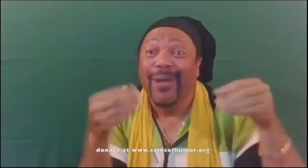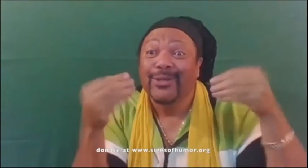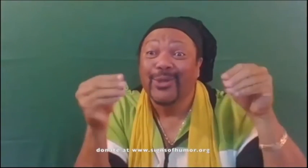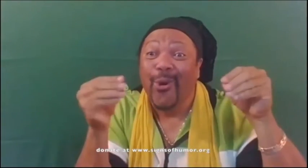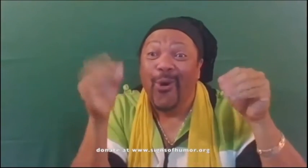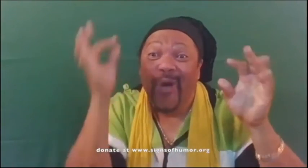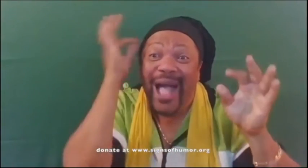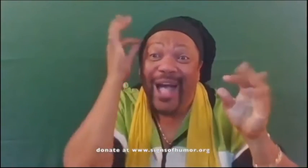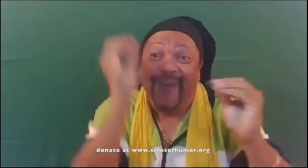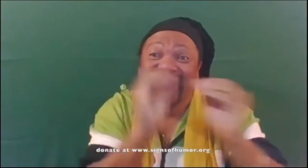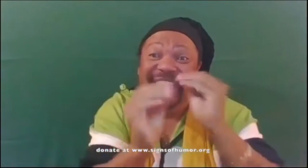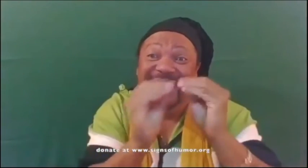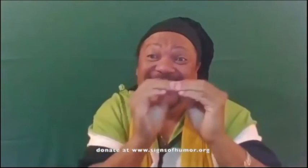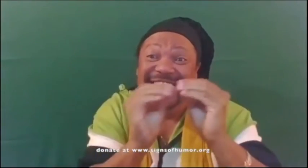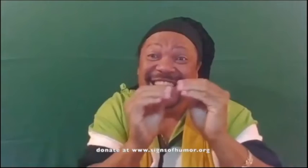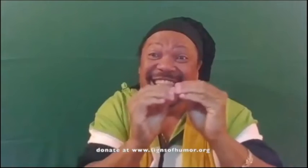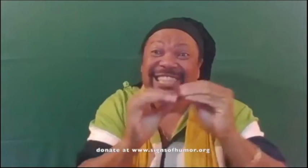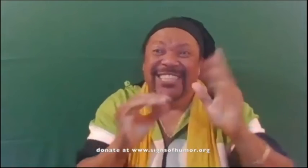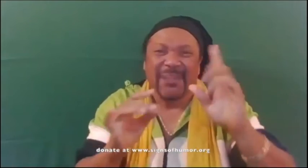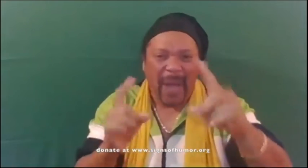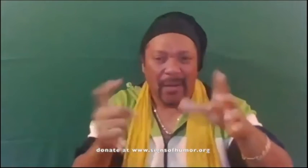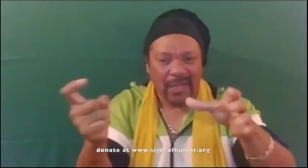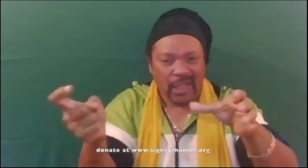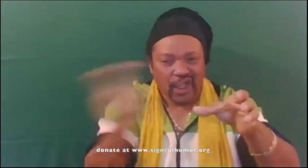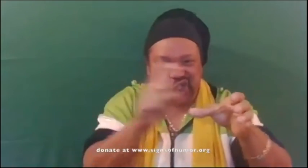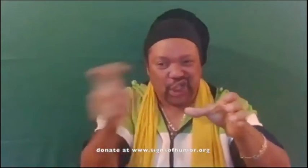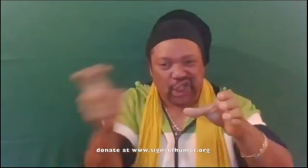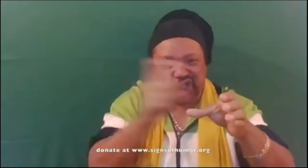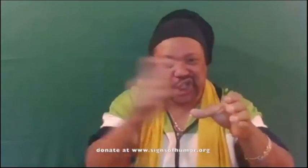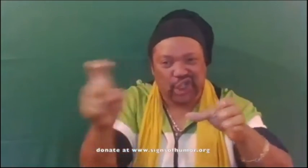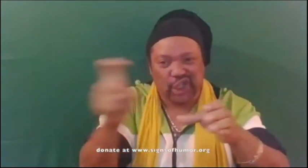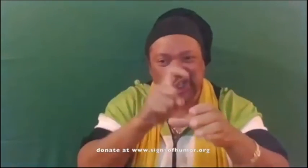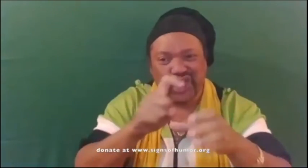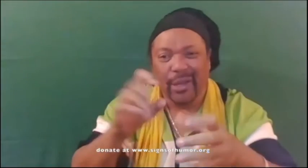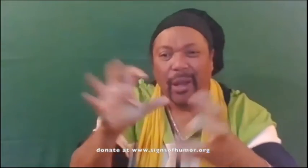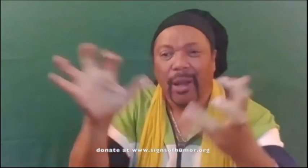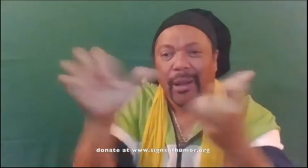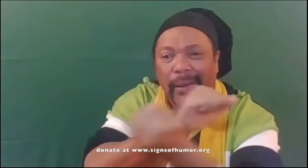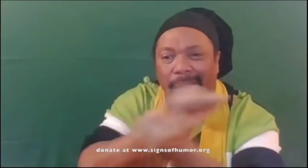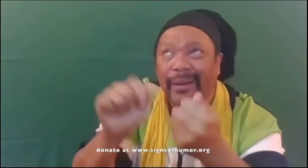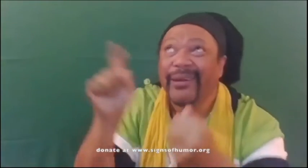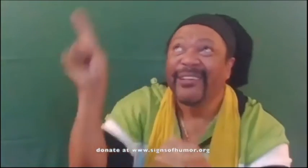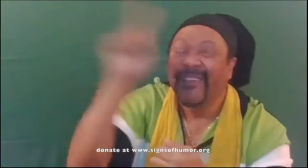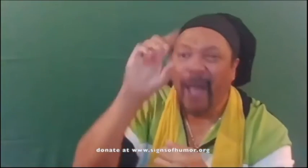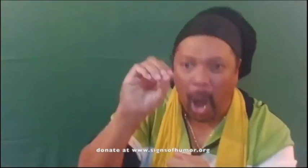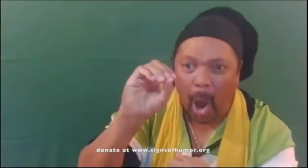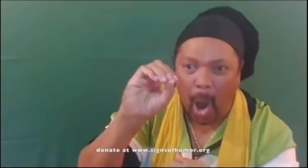White person call themselves going to the hair store to get it fixed. They got to spray all kind of mousse in it, all kind of just